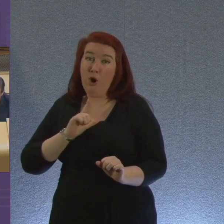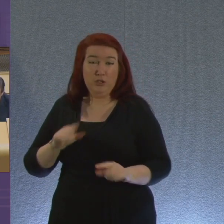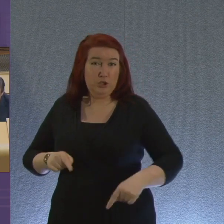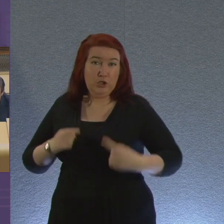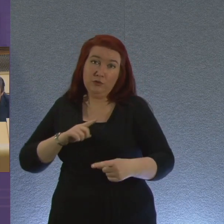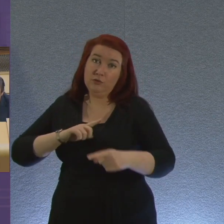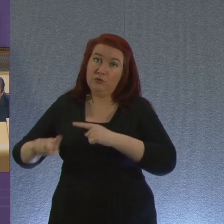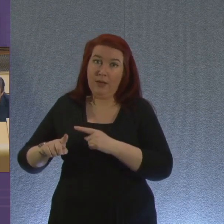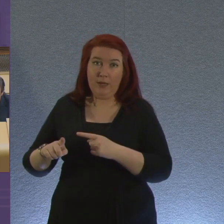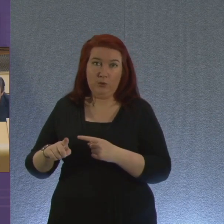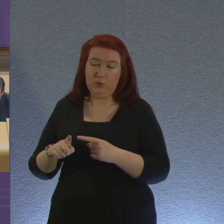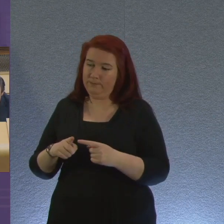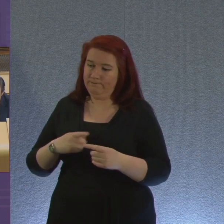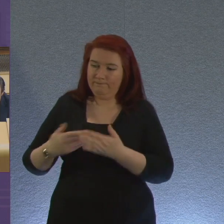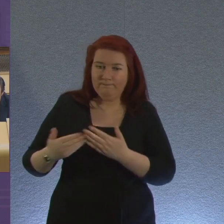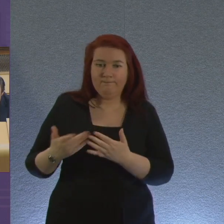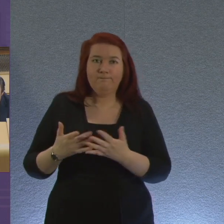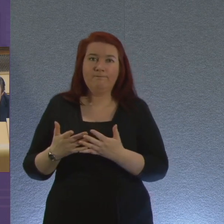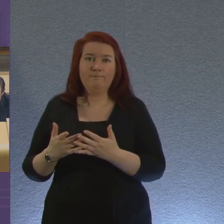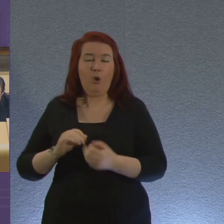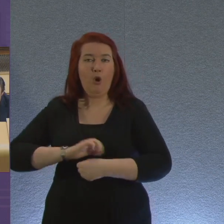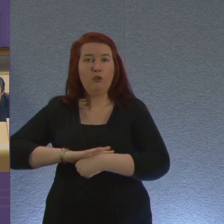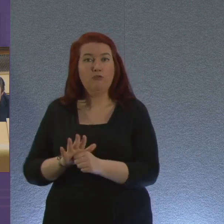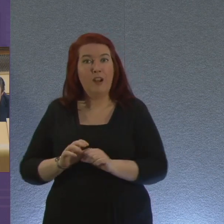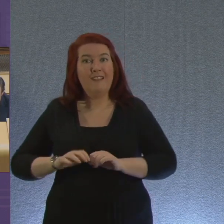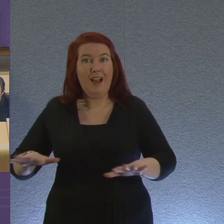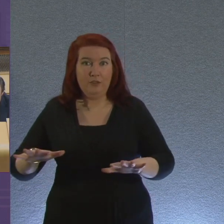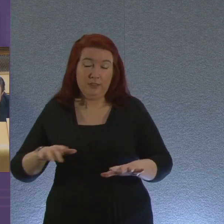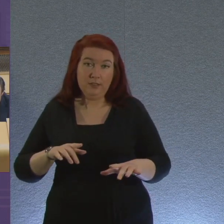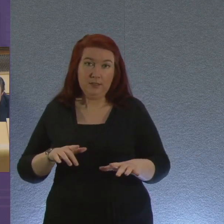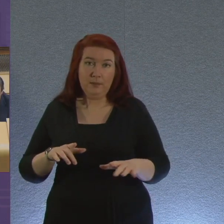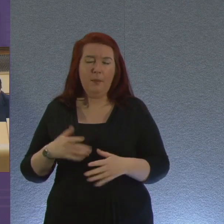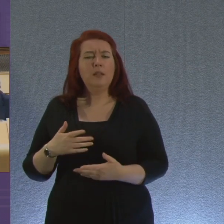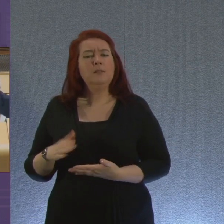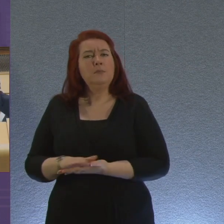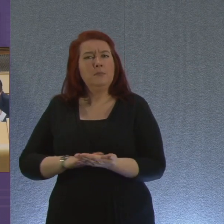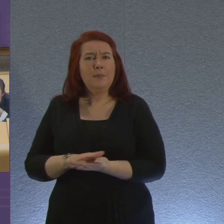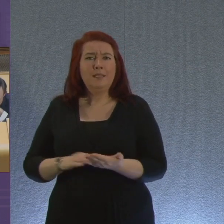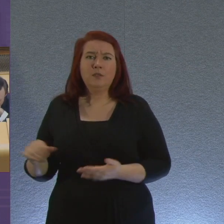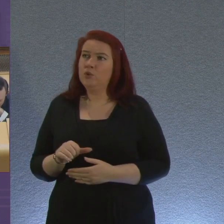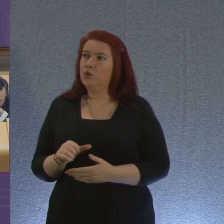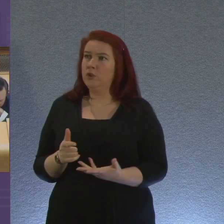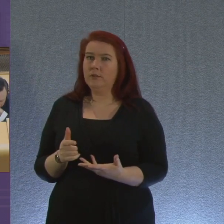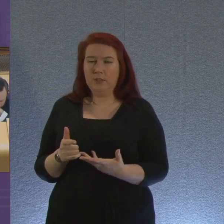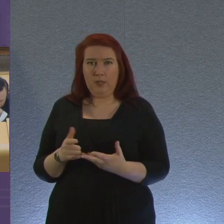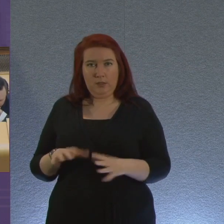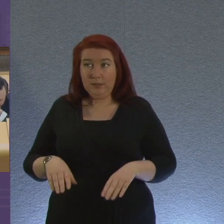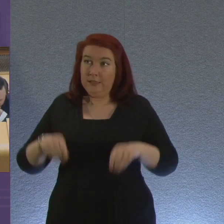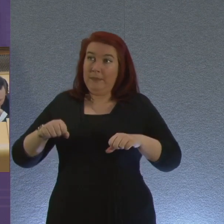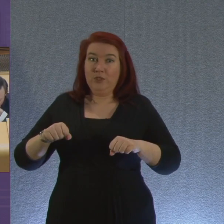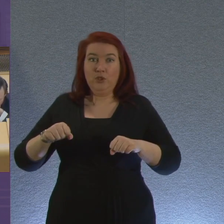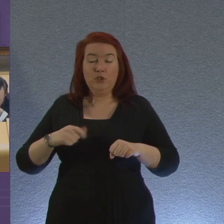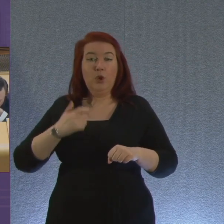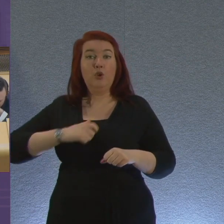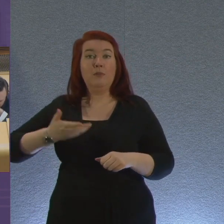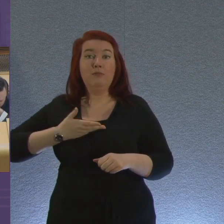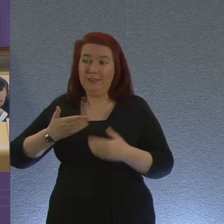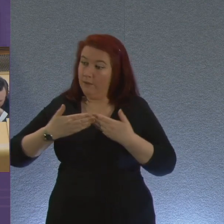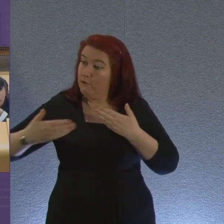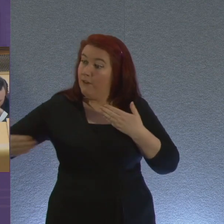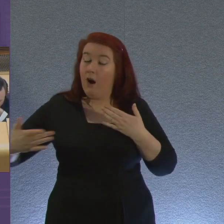coronavirus. That does not mean that these powers should be unfettered, nor that there should be a suspension in its entirety of